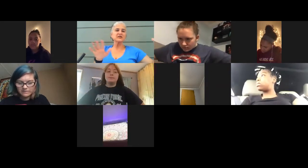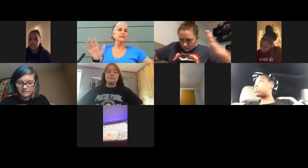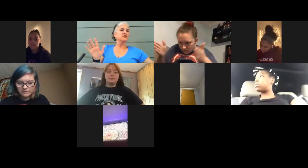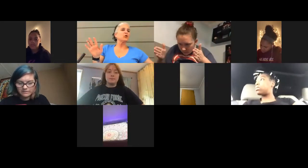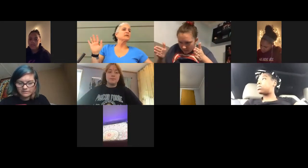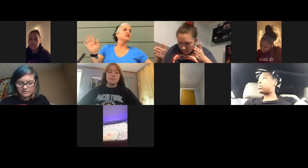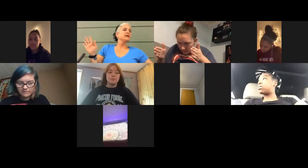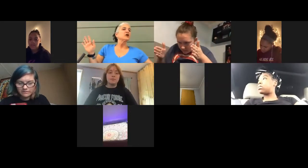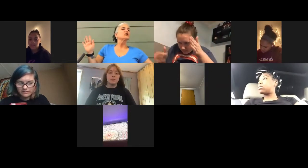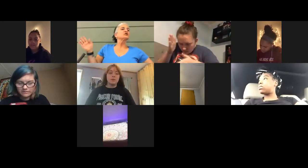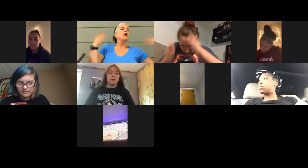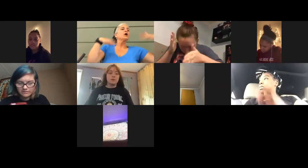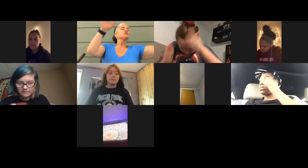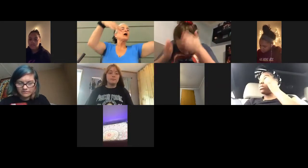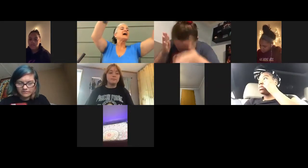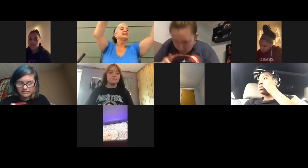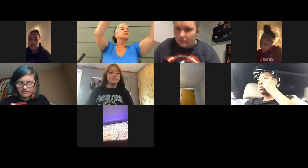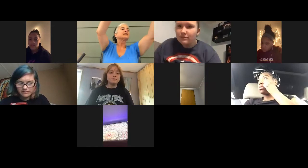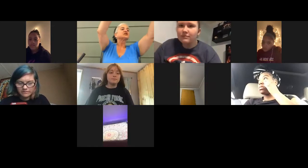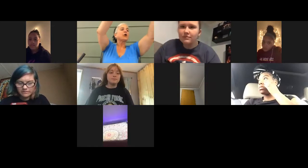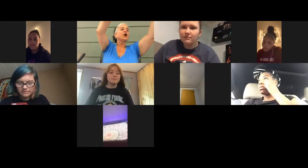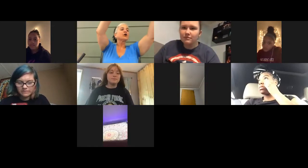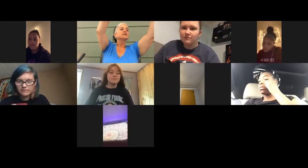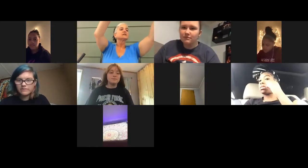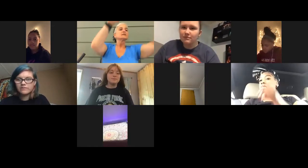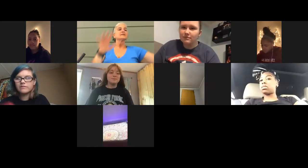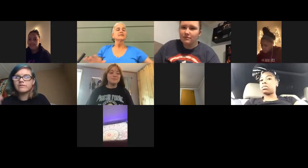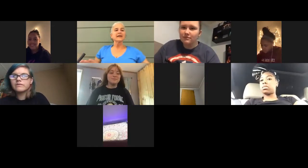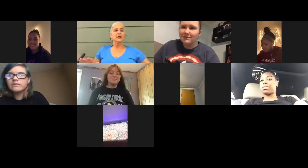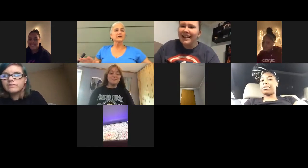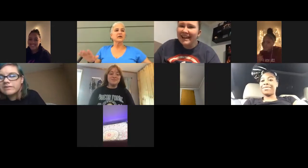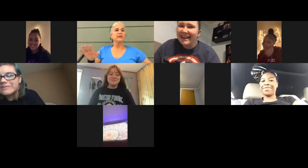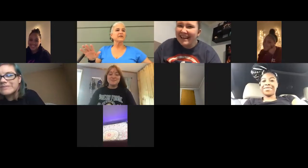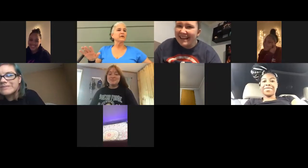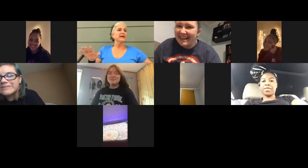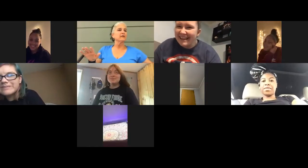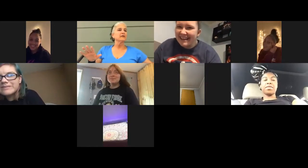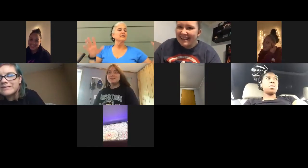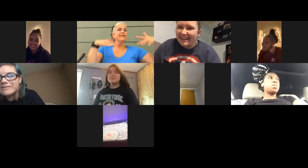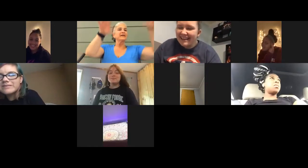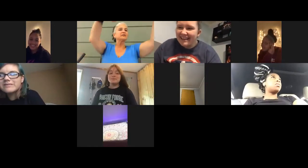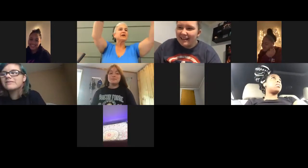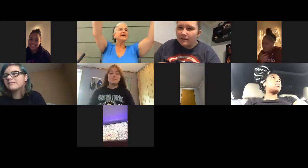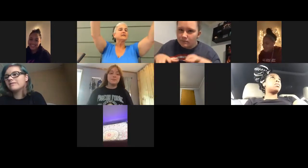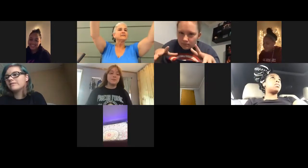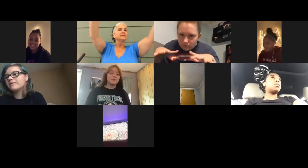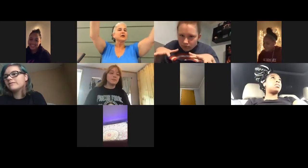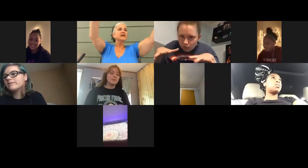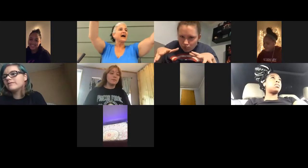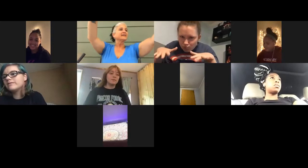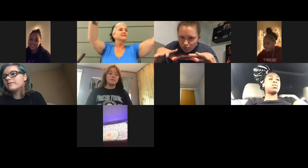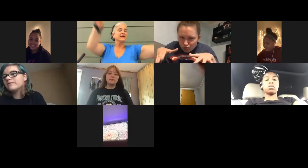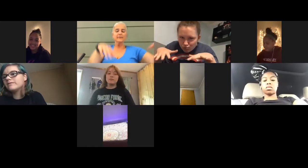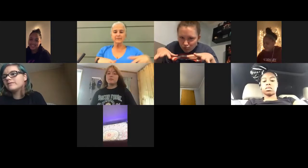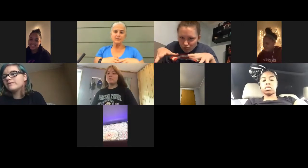to, please don't be a squirrel, please don't. Squirrels, run, run squirrels. Yeah, Coda's going into pounce mode now. Everybody up a tree,